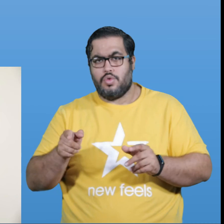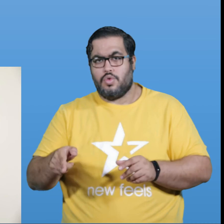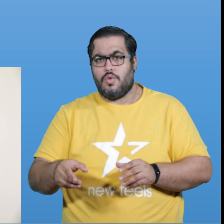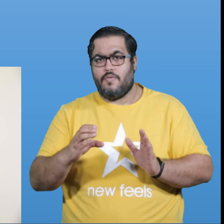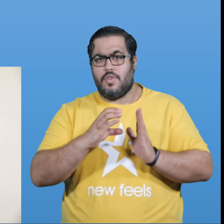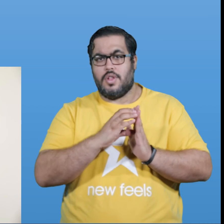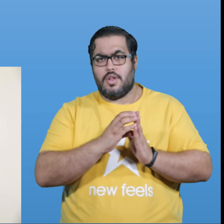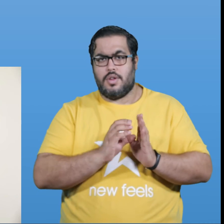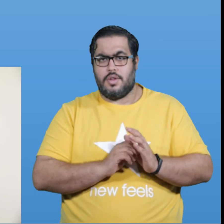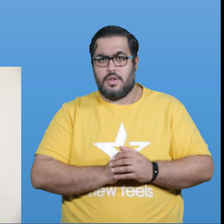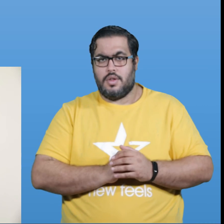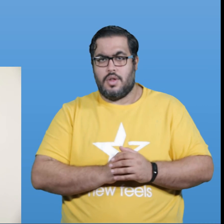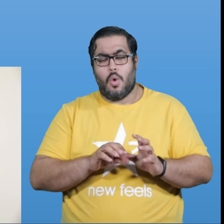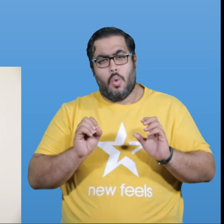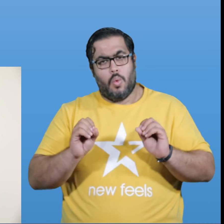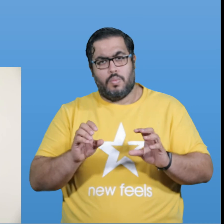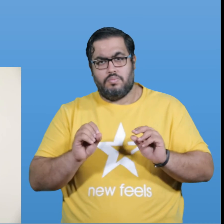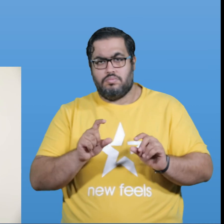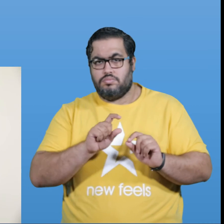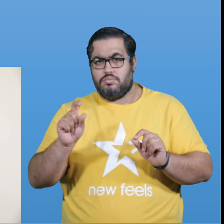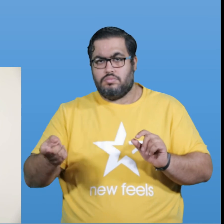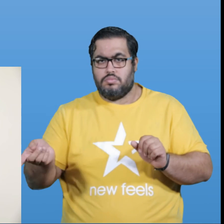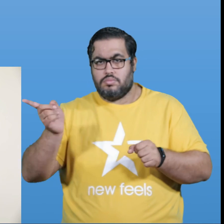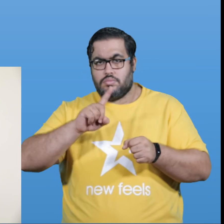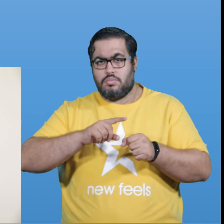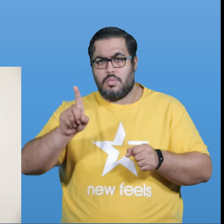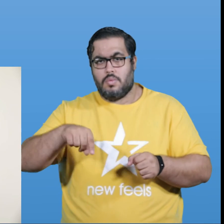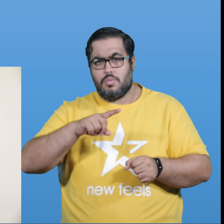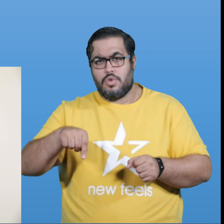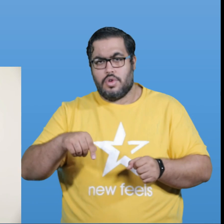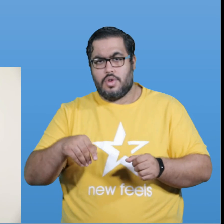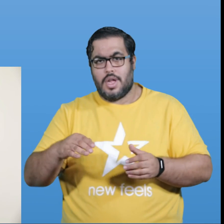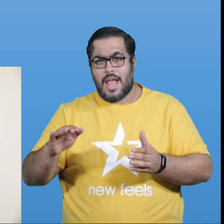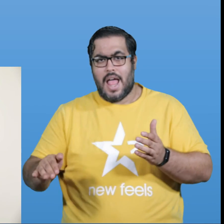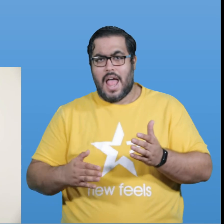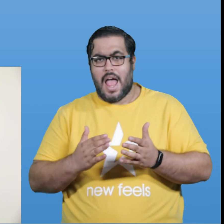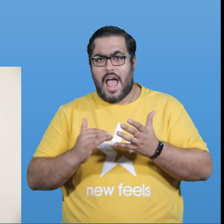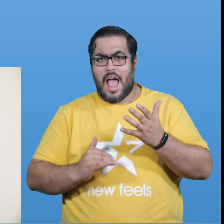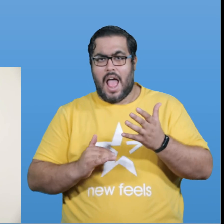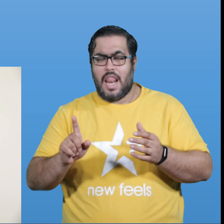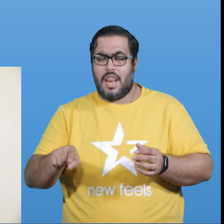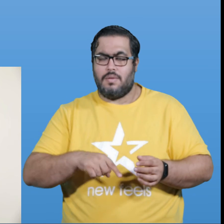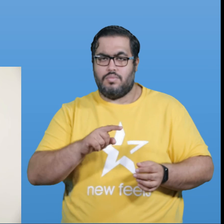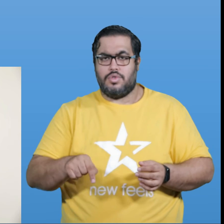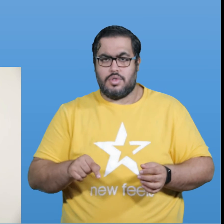passage. We don't want more sentences and don't want less. We want